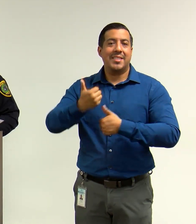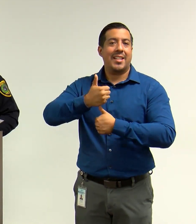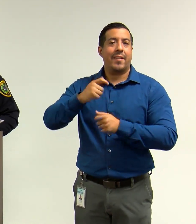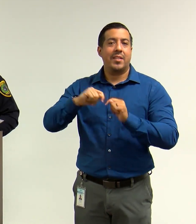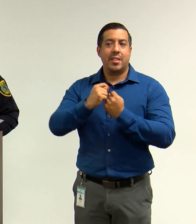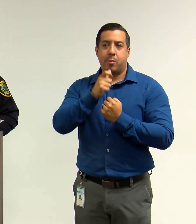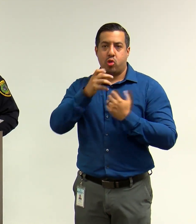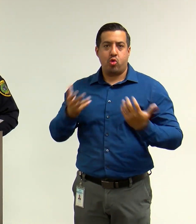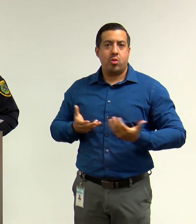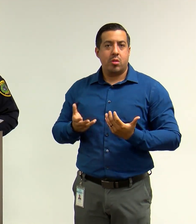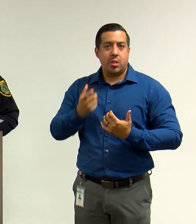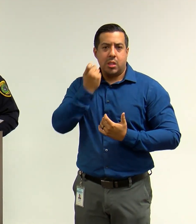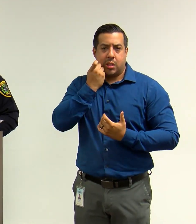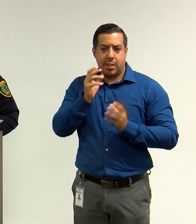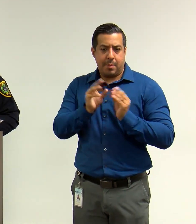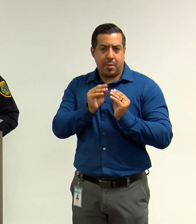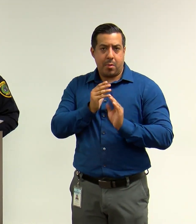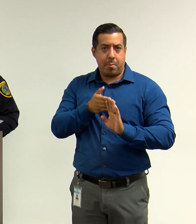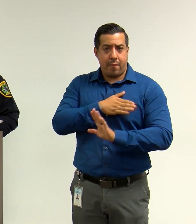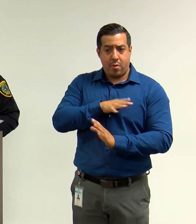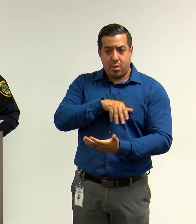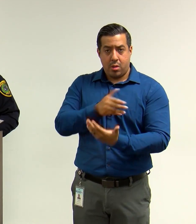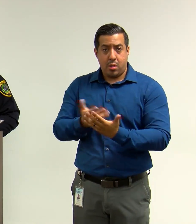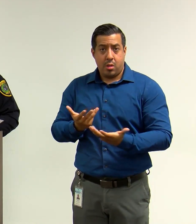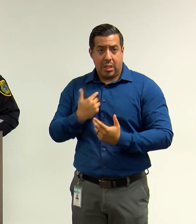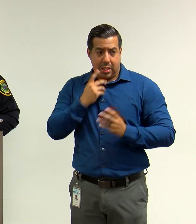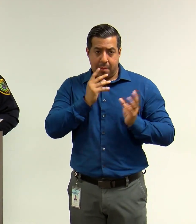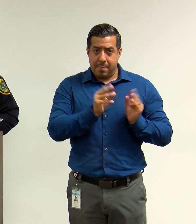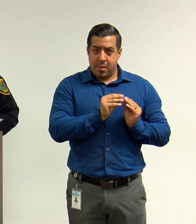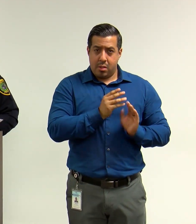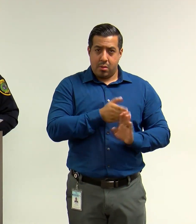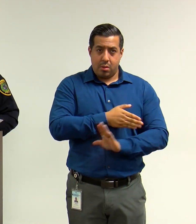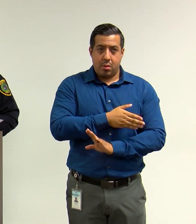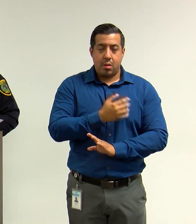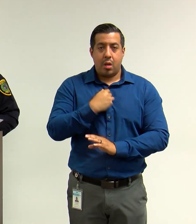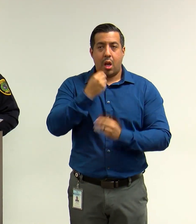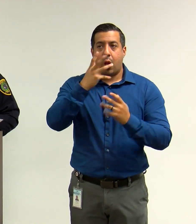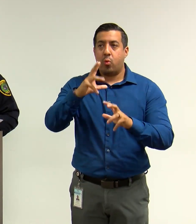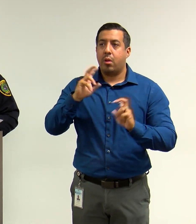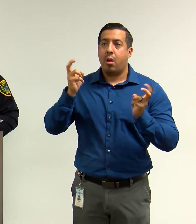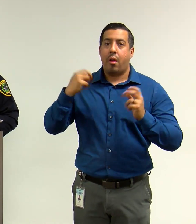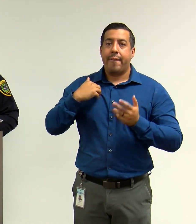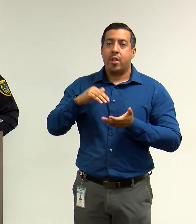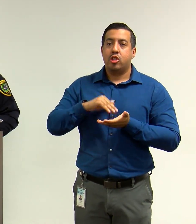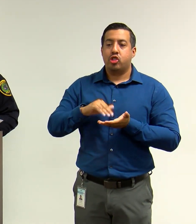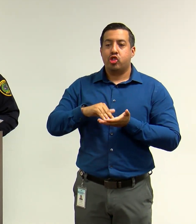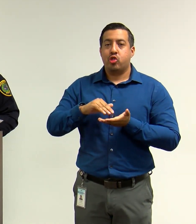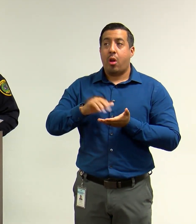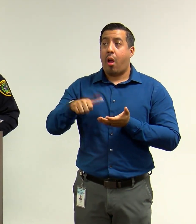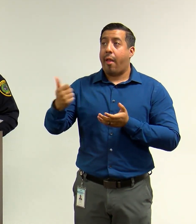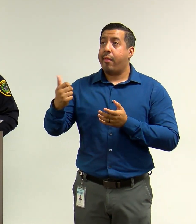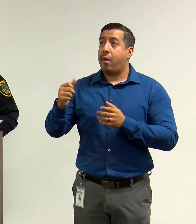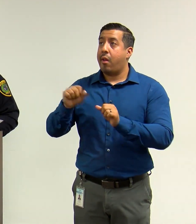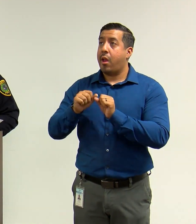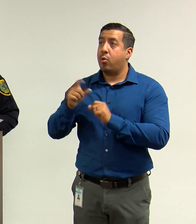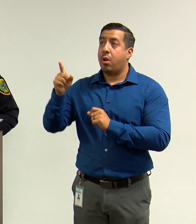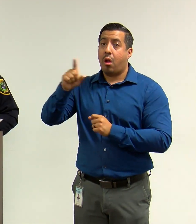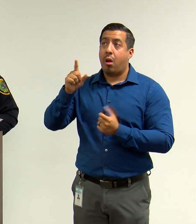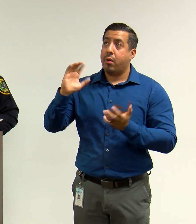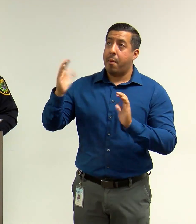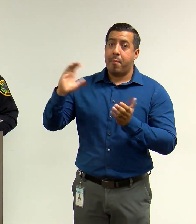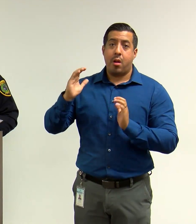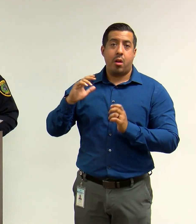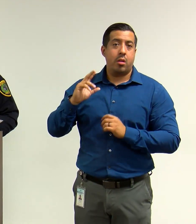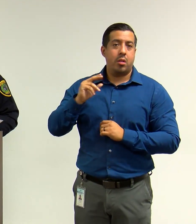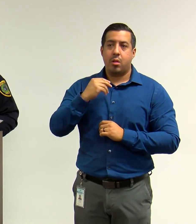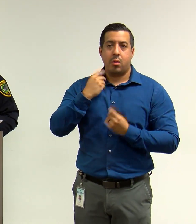We had a meeting just before we came in here. I don't want to use the excuse of what's going on in other areas, in other cities. We're the